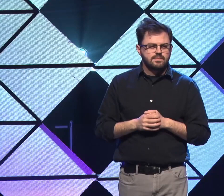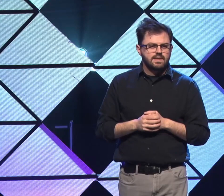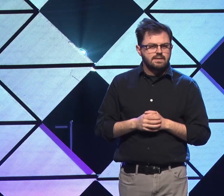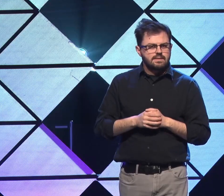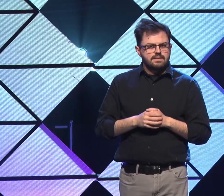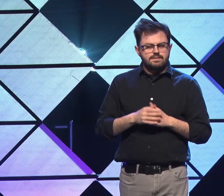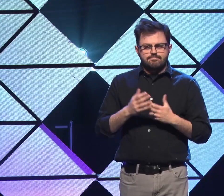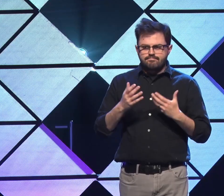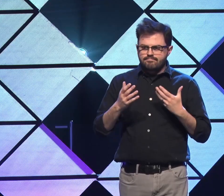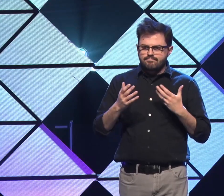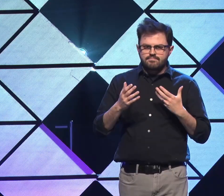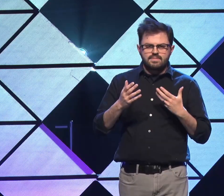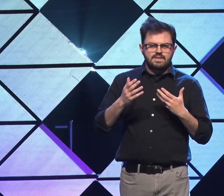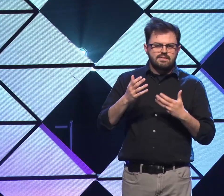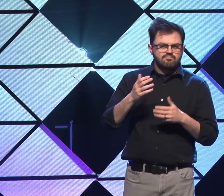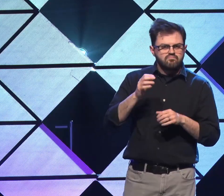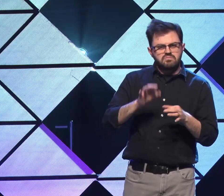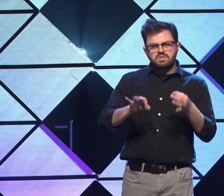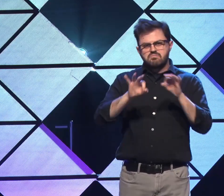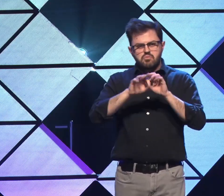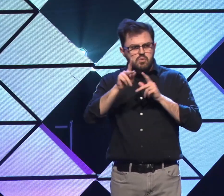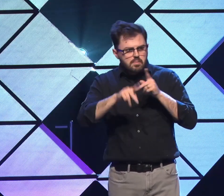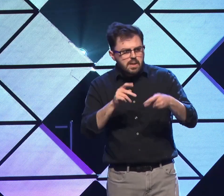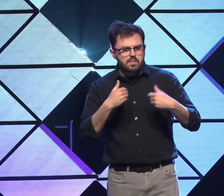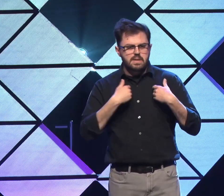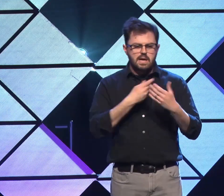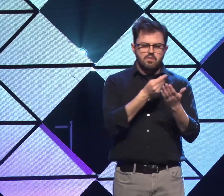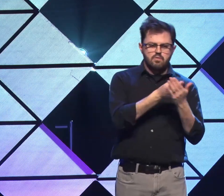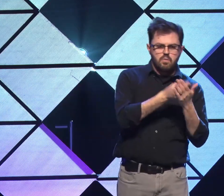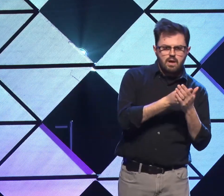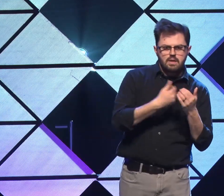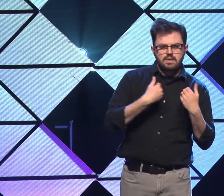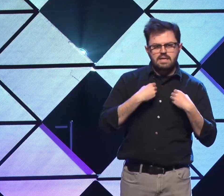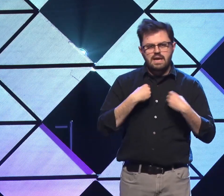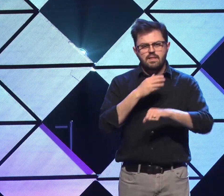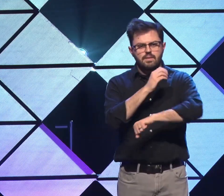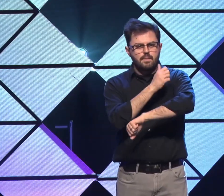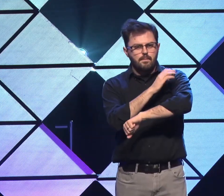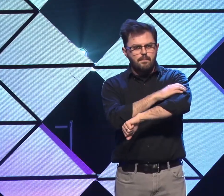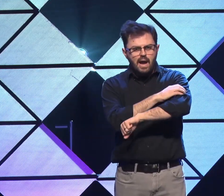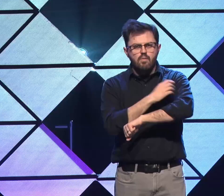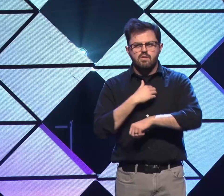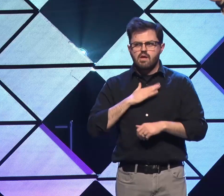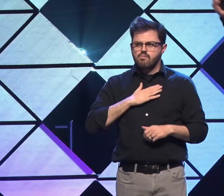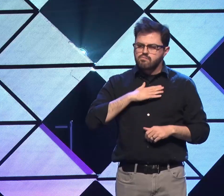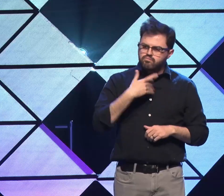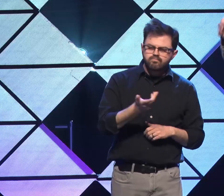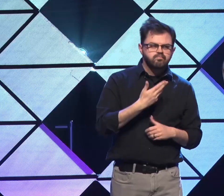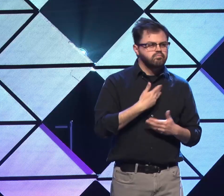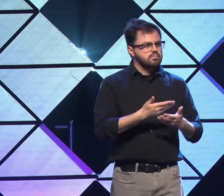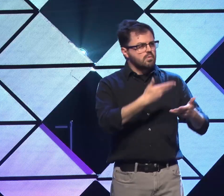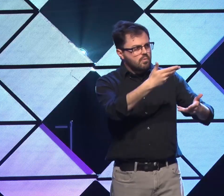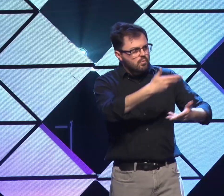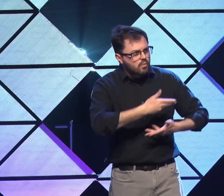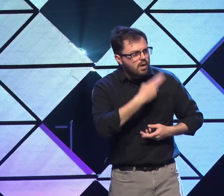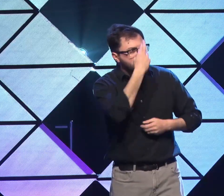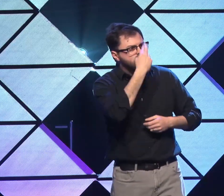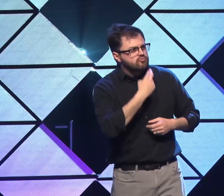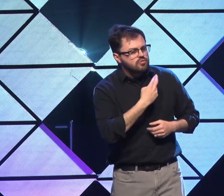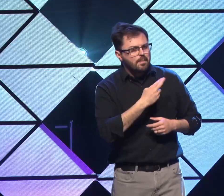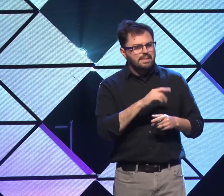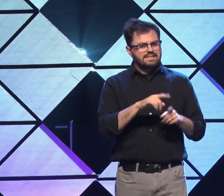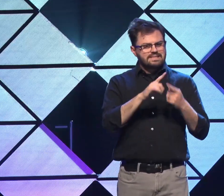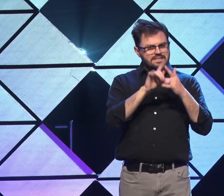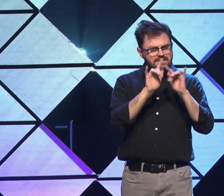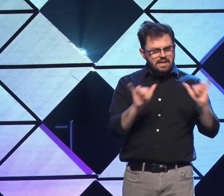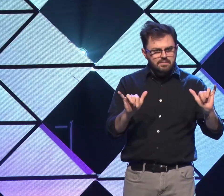had all the wealth, if you had the power, if the system worked for you, you would have been in there welcoming Rome, right? Meanwhile, from the east, Jesus comes riding